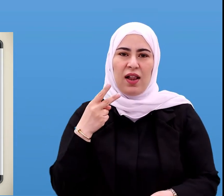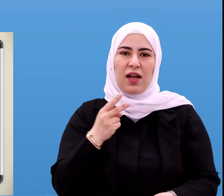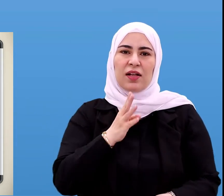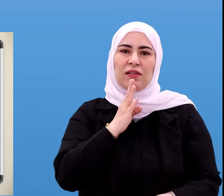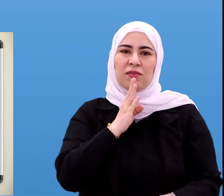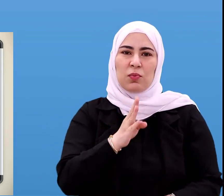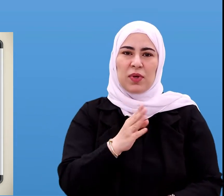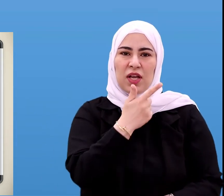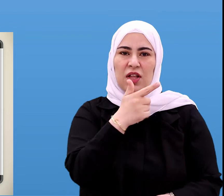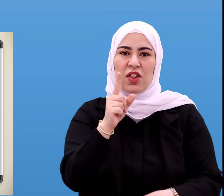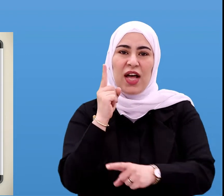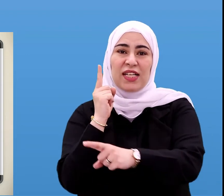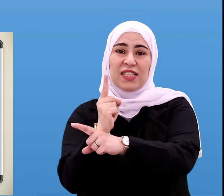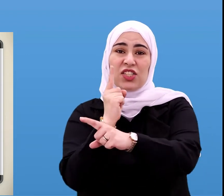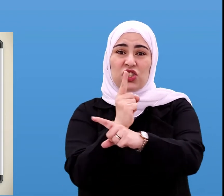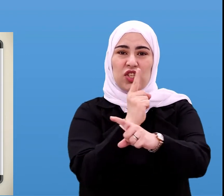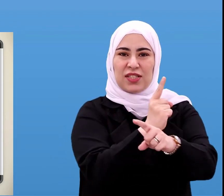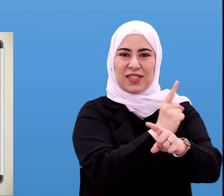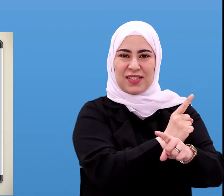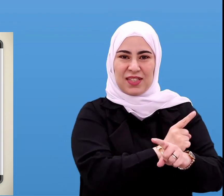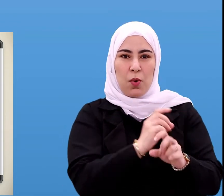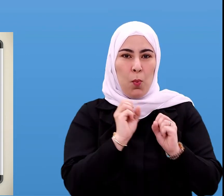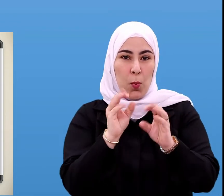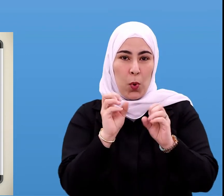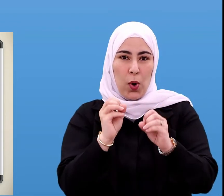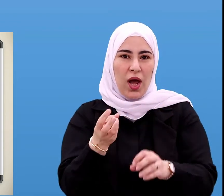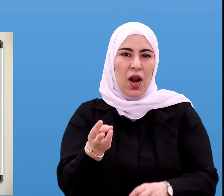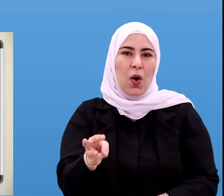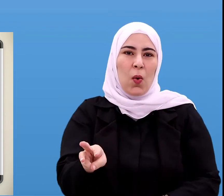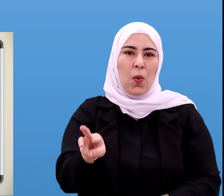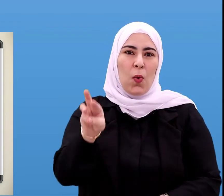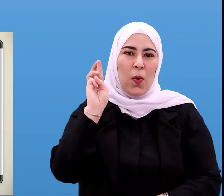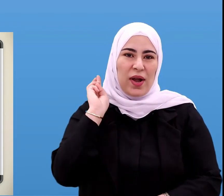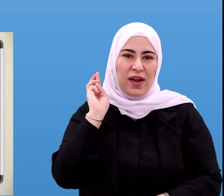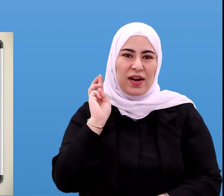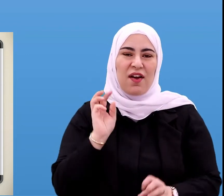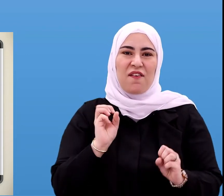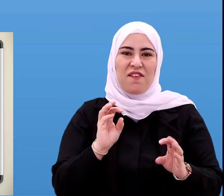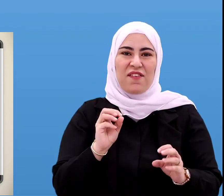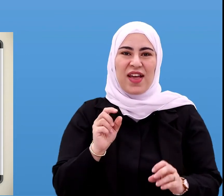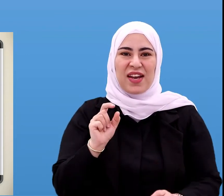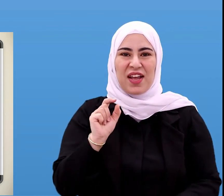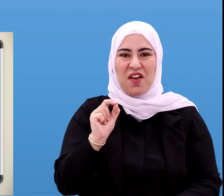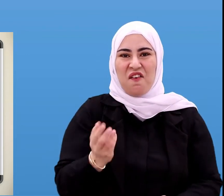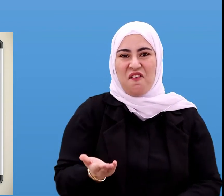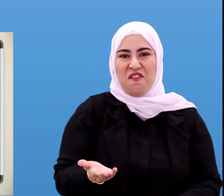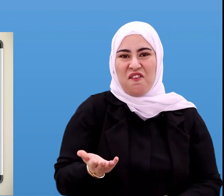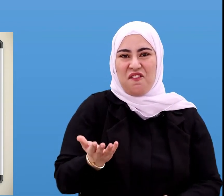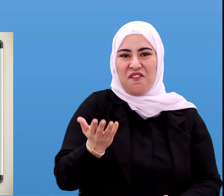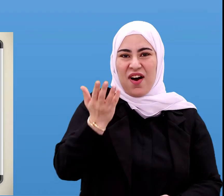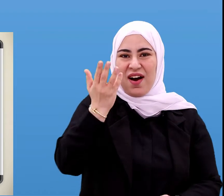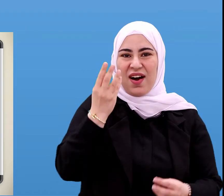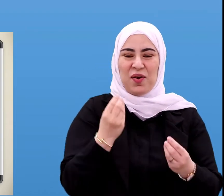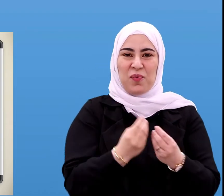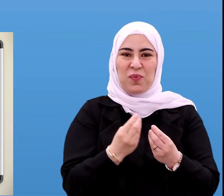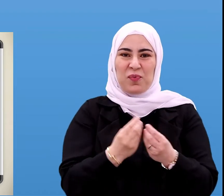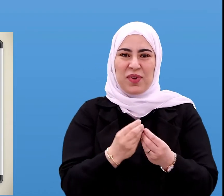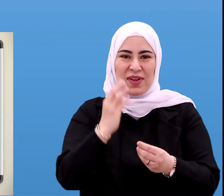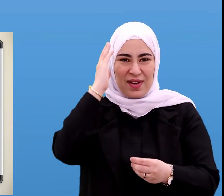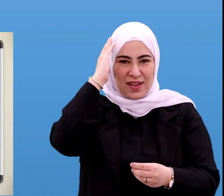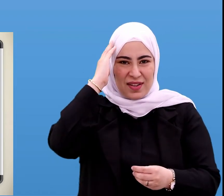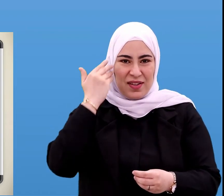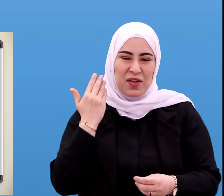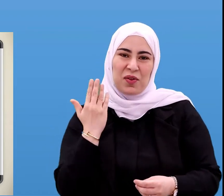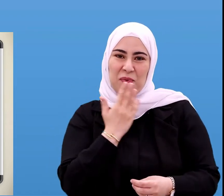the students at the ceremony last night. Where is the verb to be in this sentence? Were. Were is